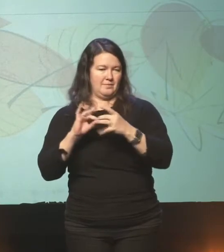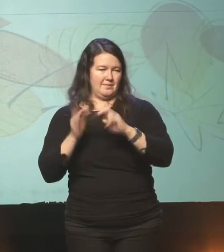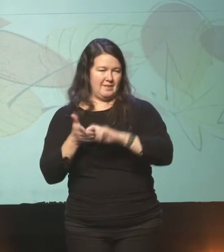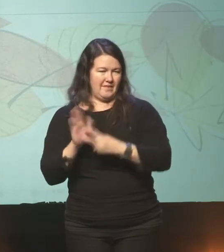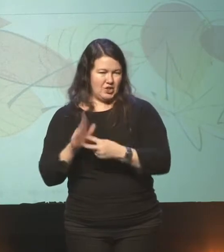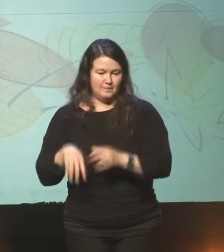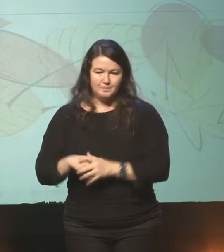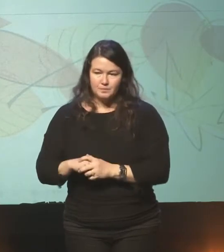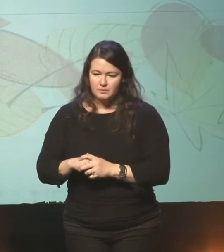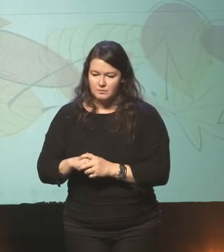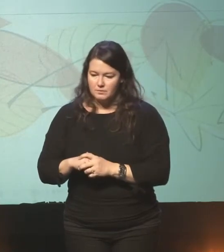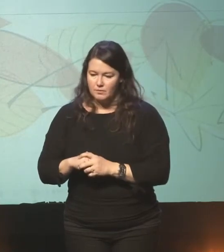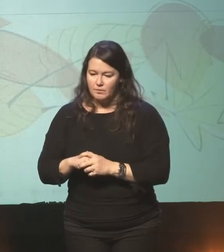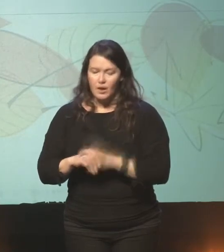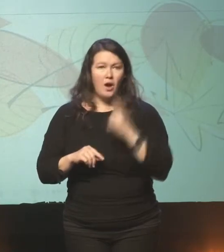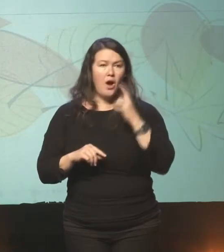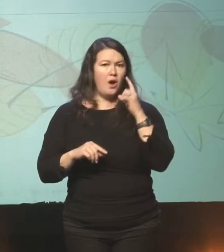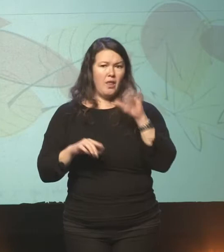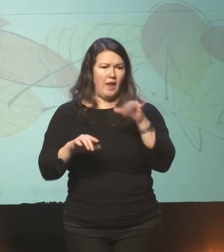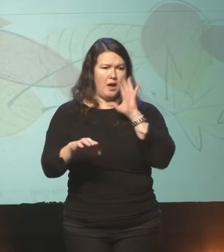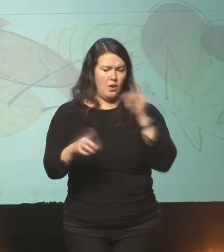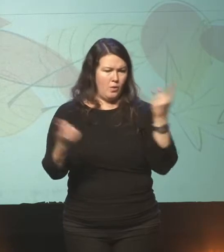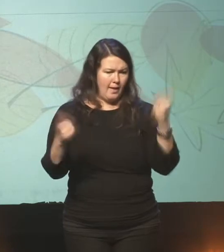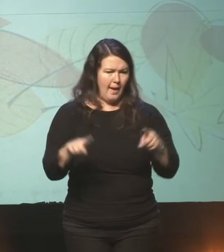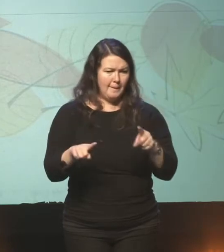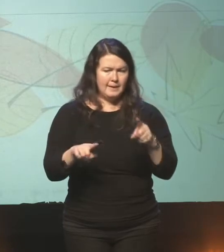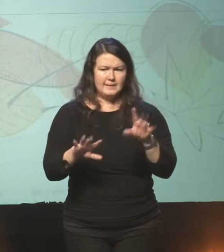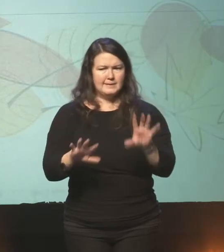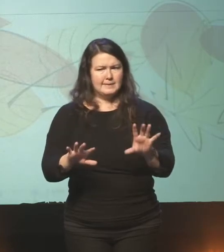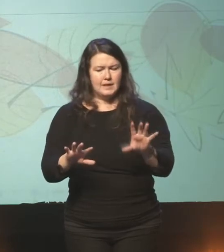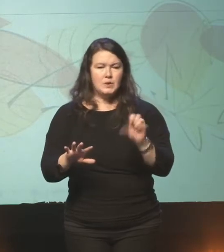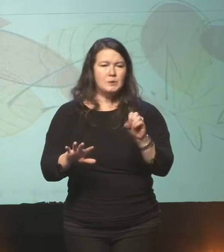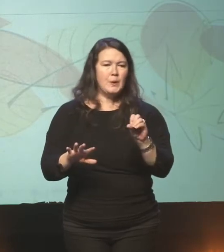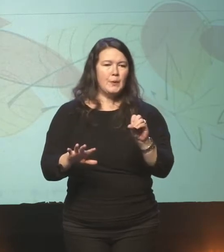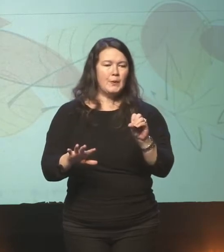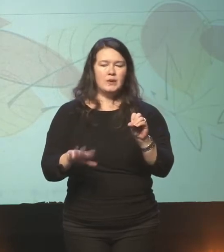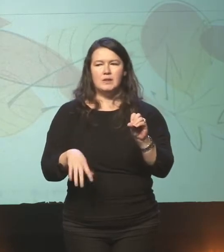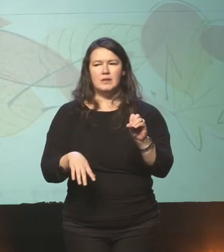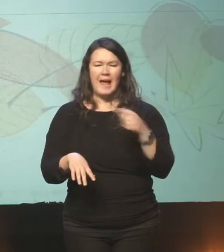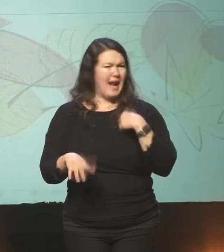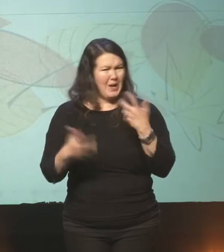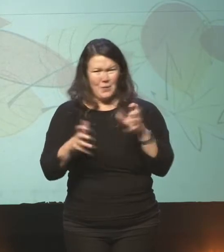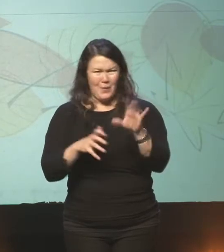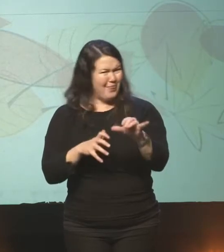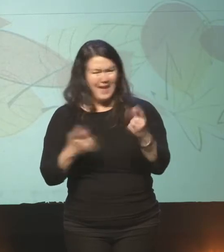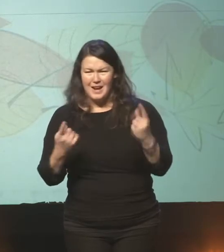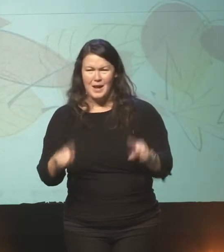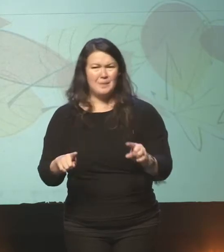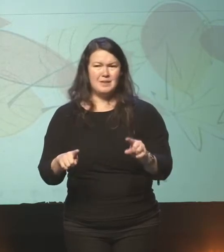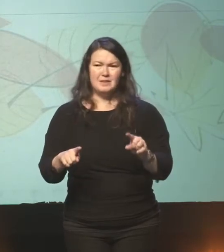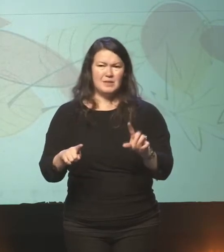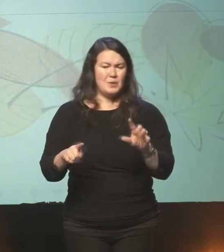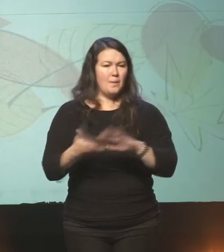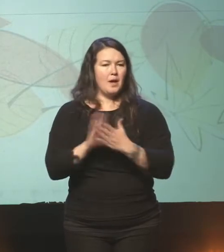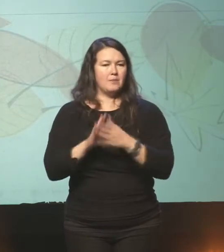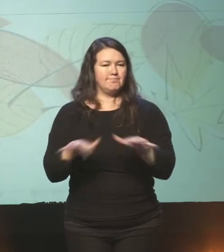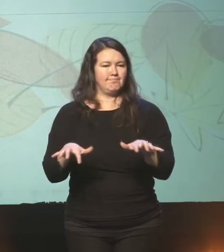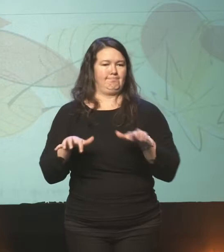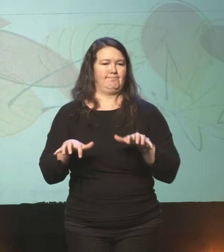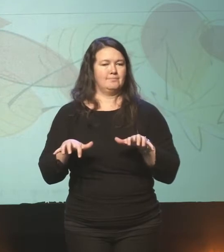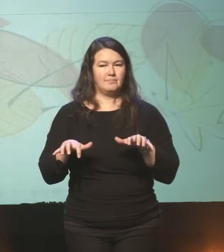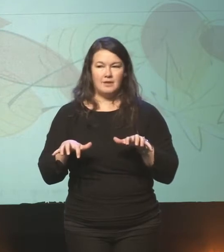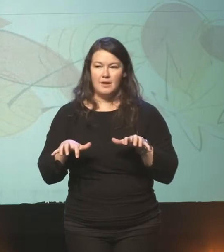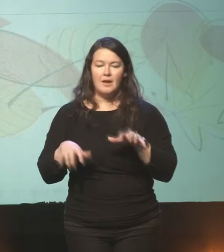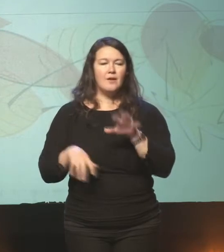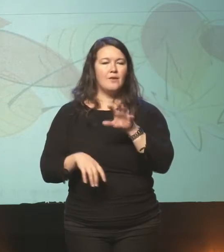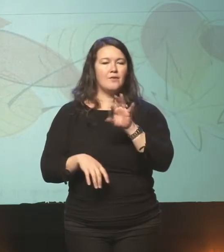kind of thinking, oh, this is going to happen. I don't want this to happen. And so we're like kind of paralyzed. There's a guy named Frank Anderson